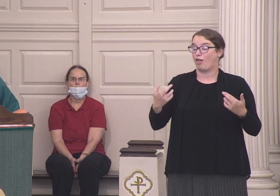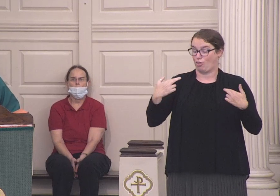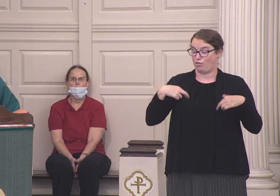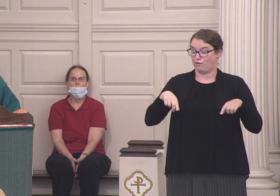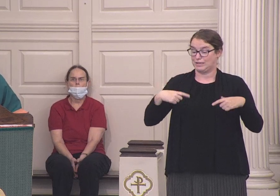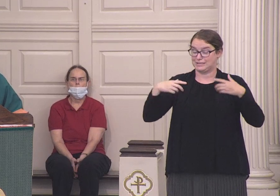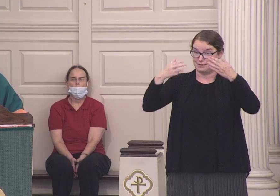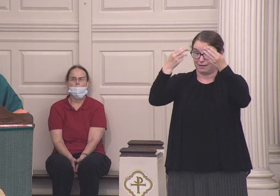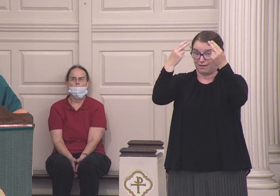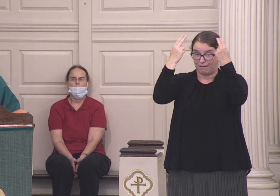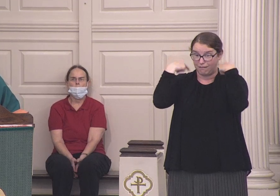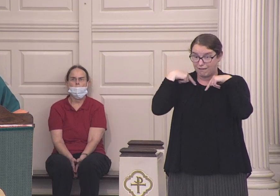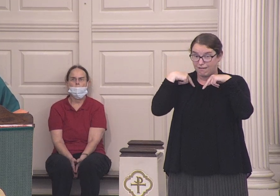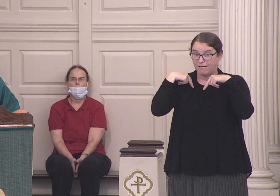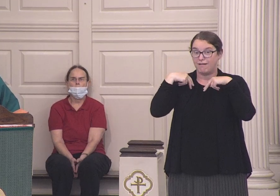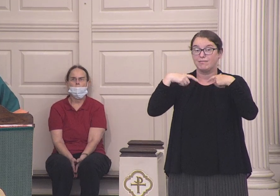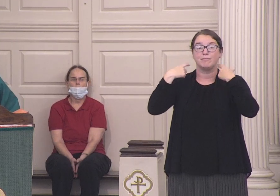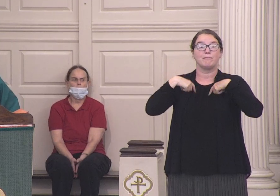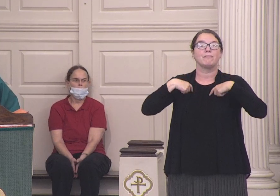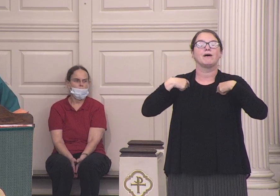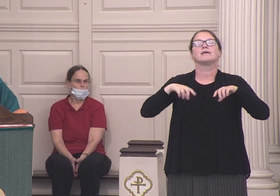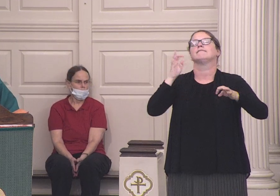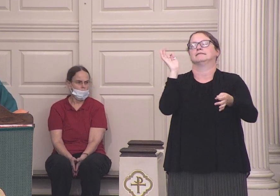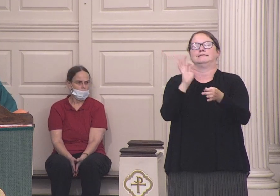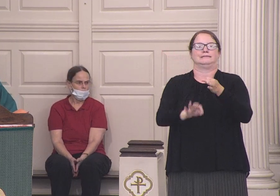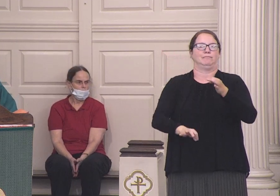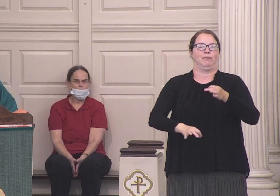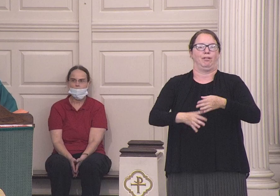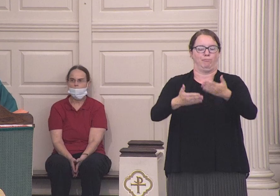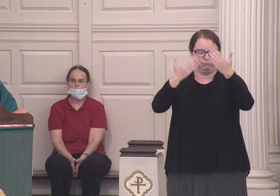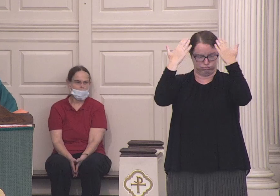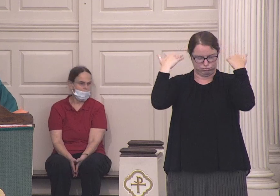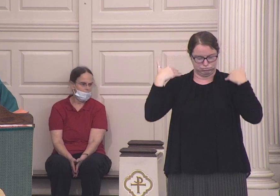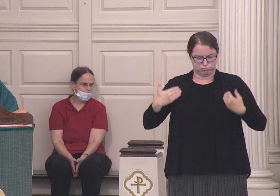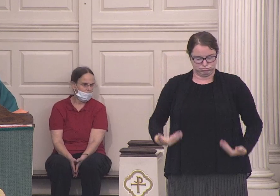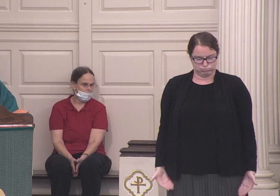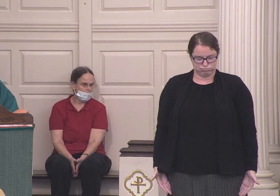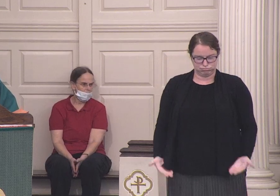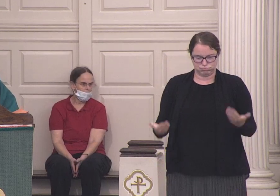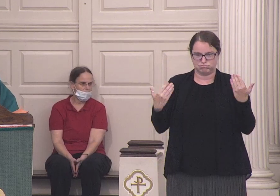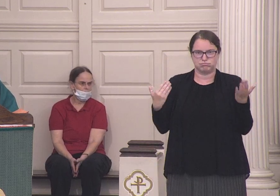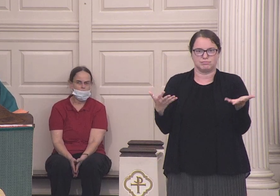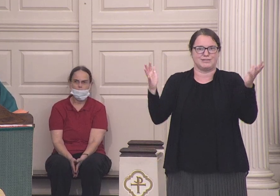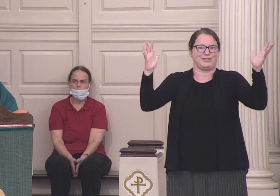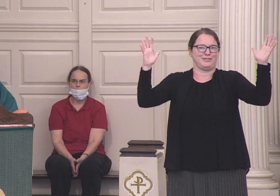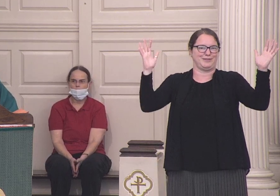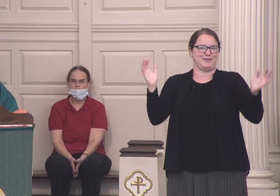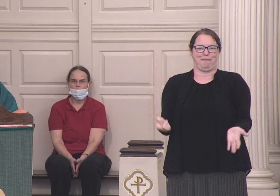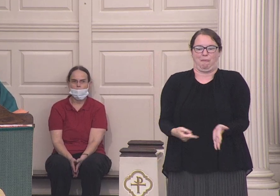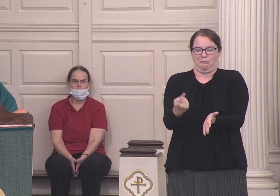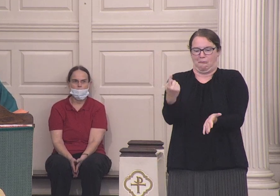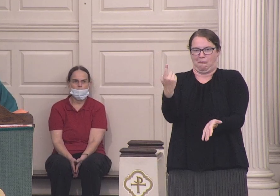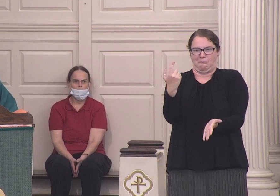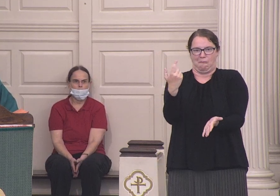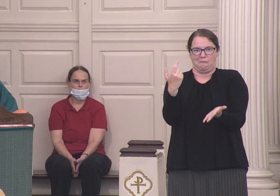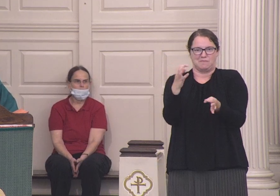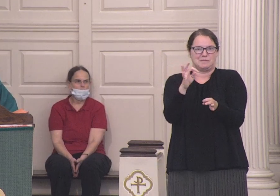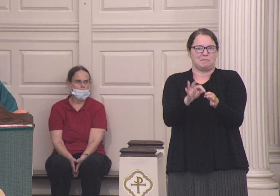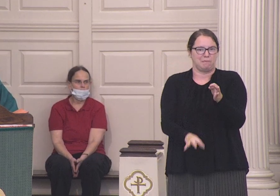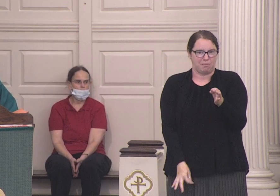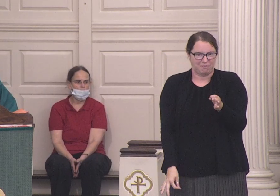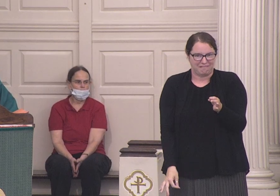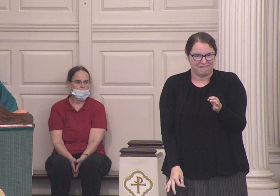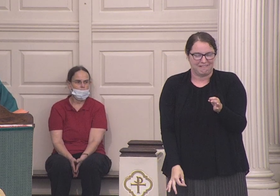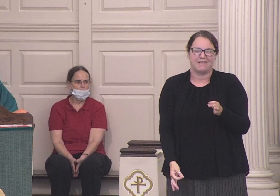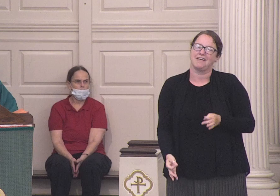dress all the time. A simple lifestyle. A simple lifestyle. We'll see them.